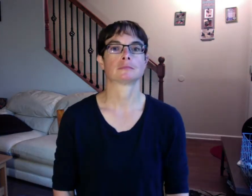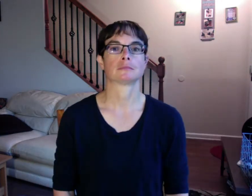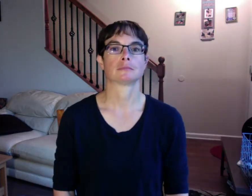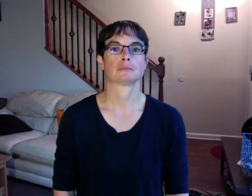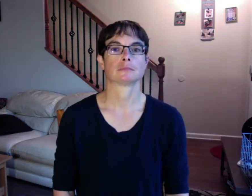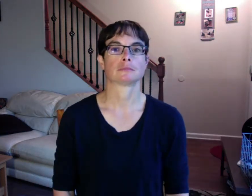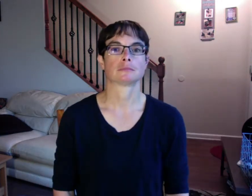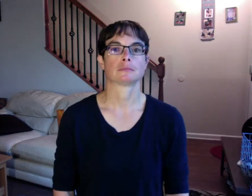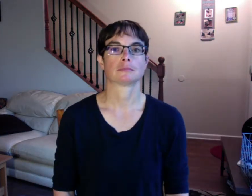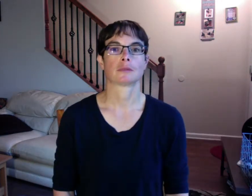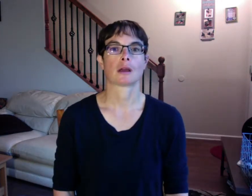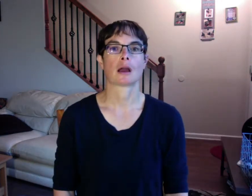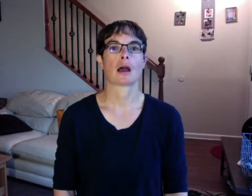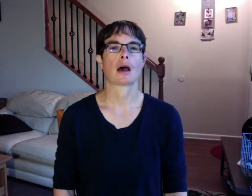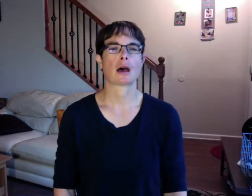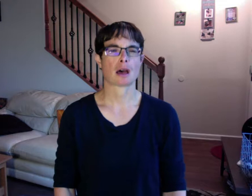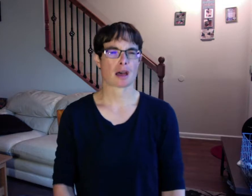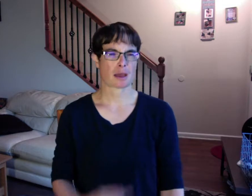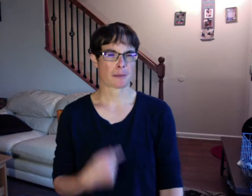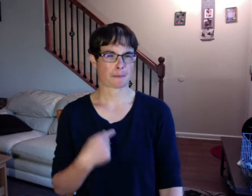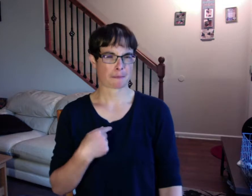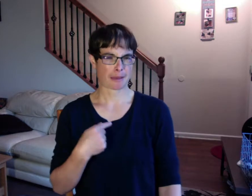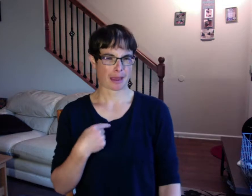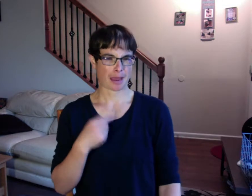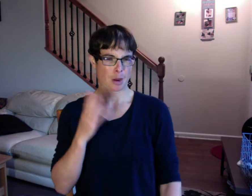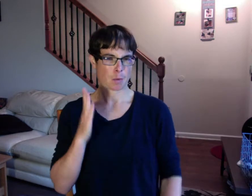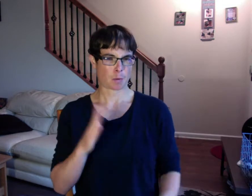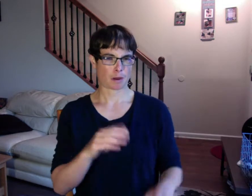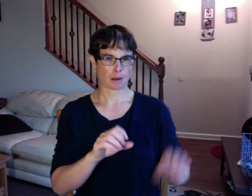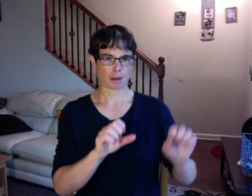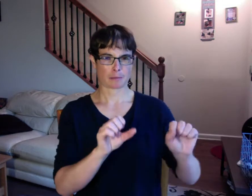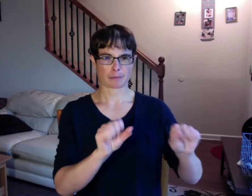and be able to use